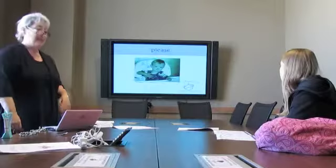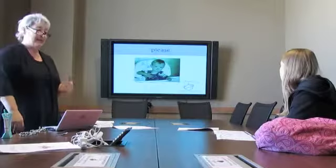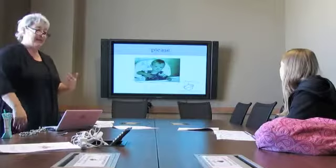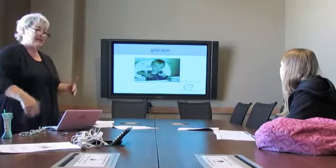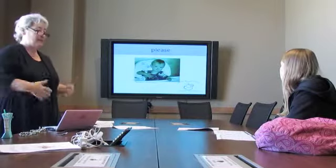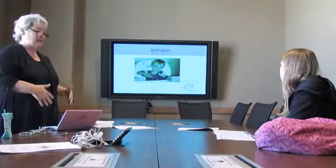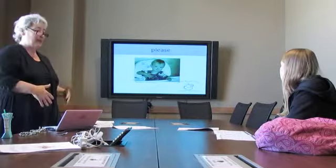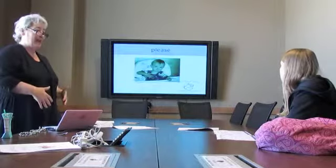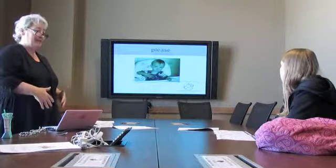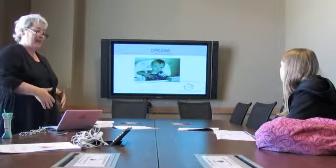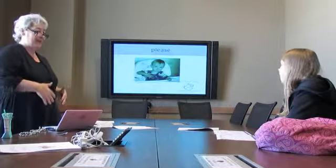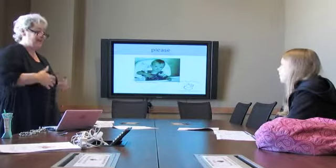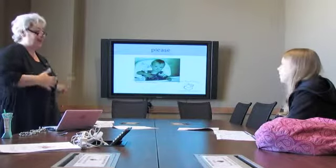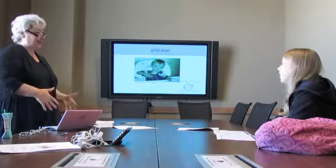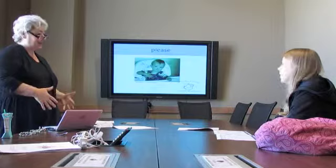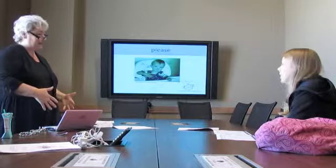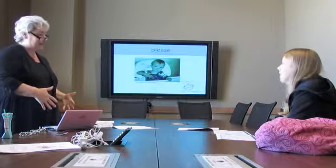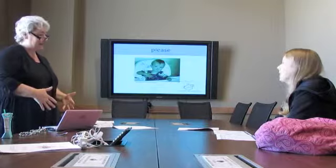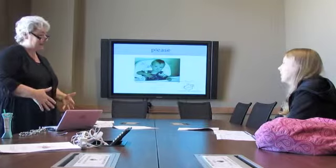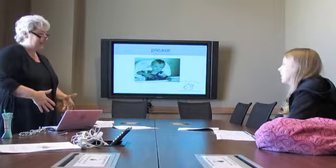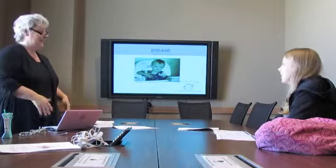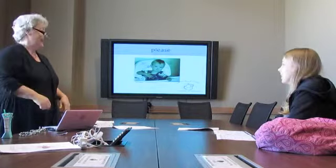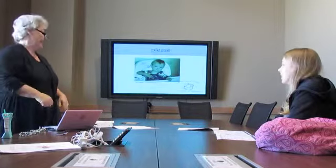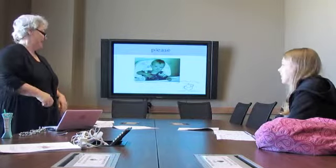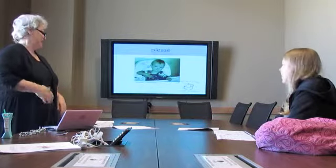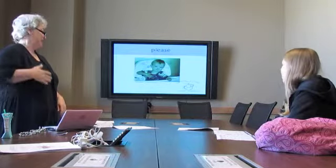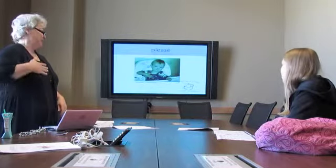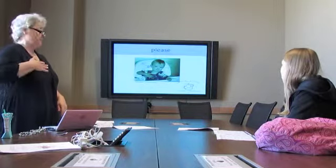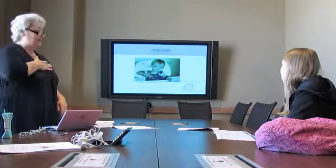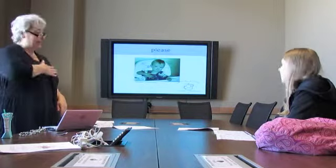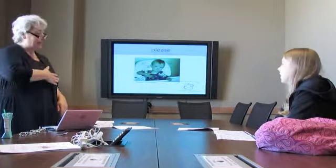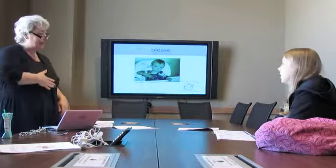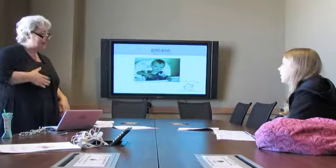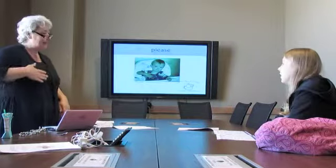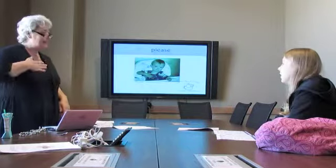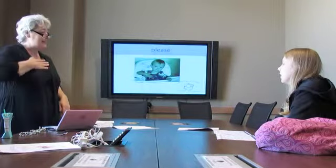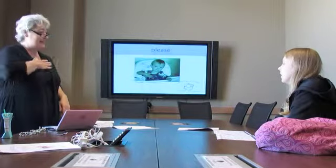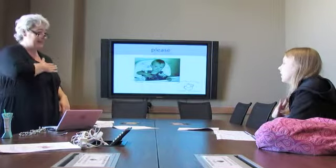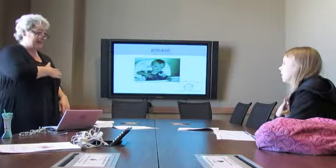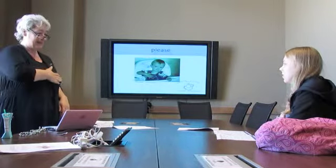Please, of course, we have to have manners. And so please.